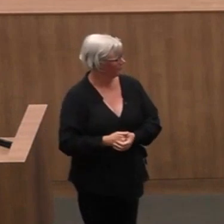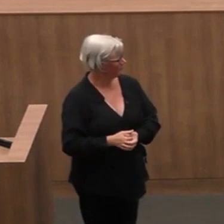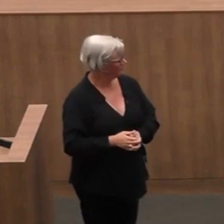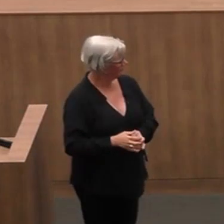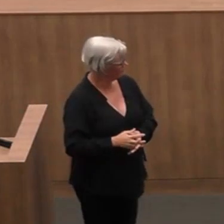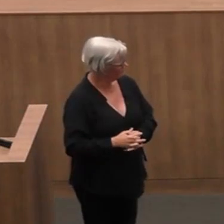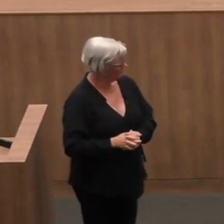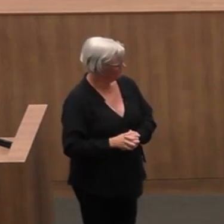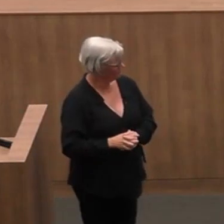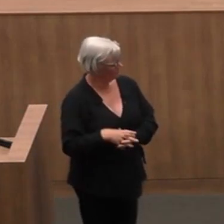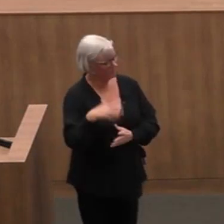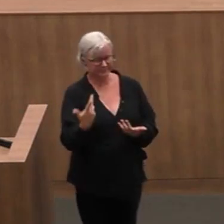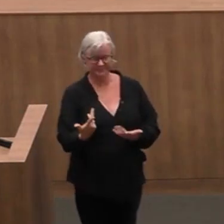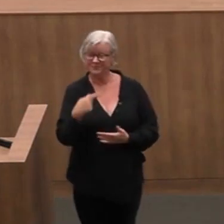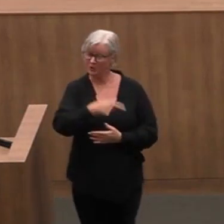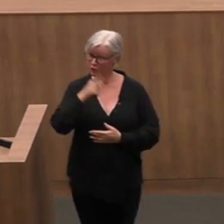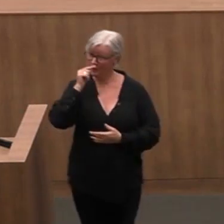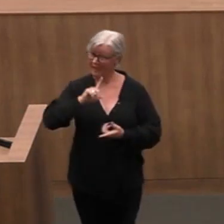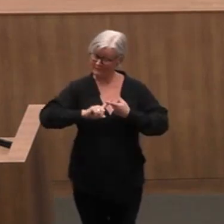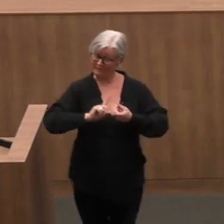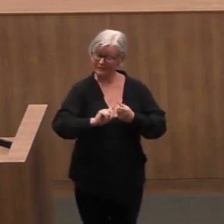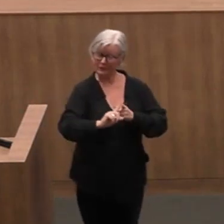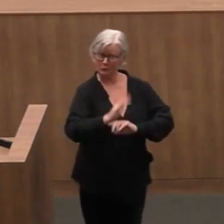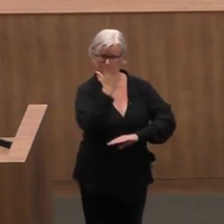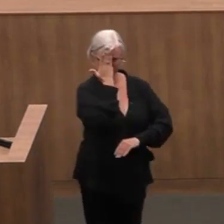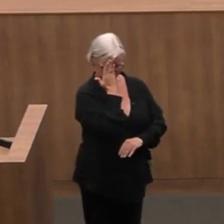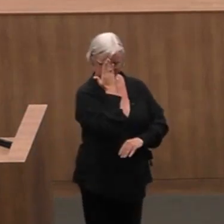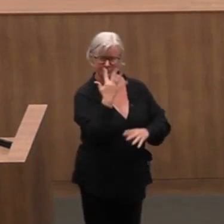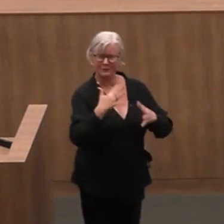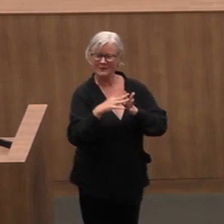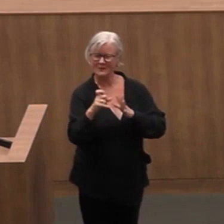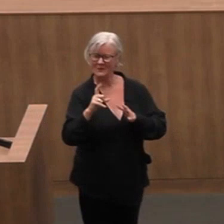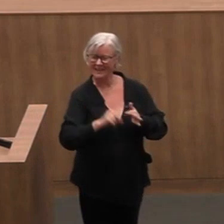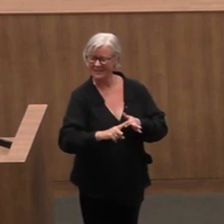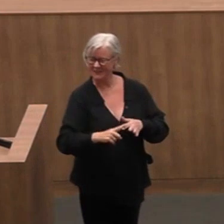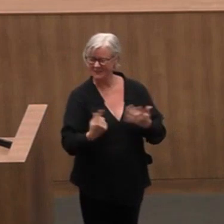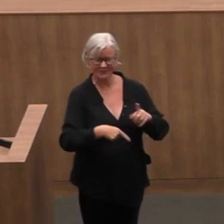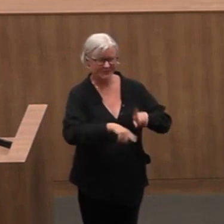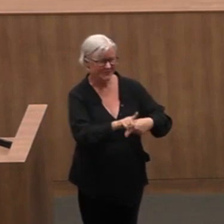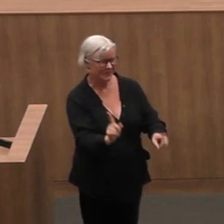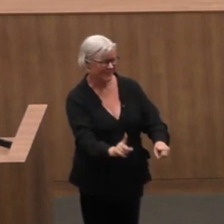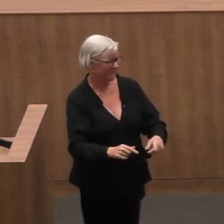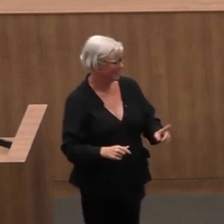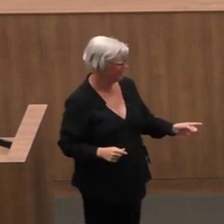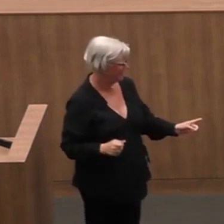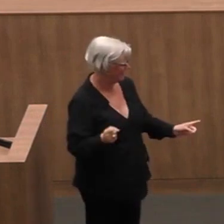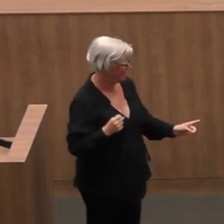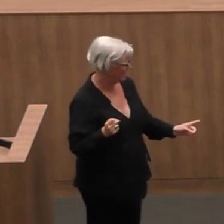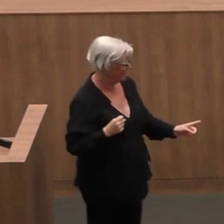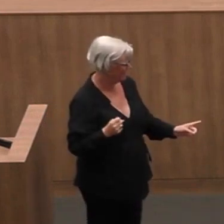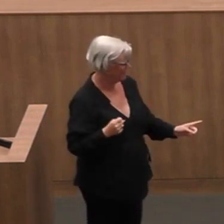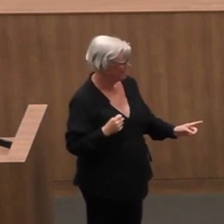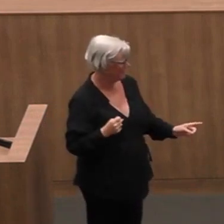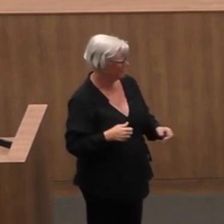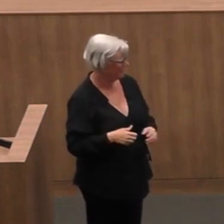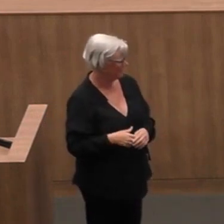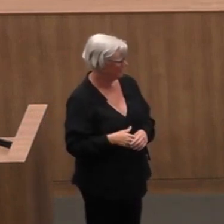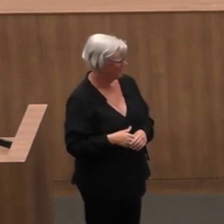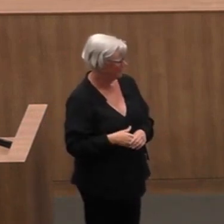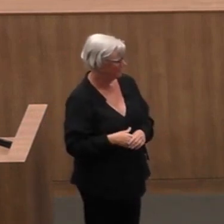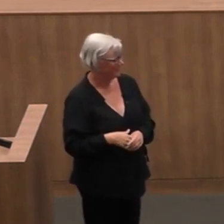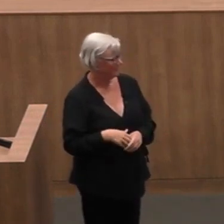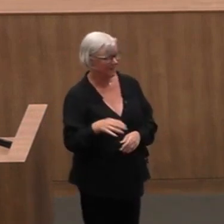with supporting the West Coast Eagles or whatever it is that is happening at that time. That's also been a journey. It